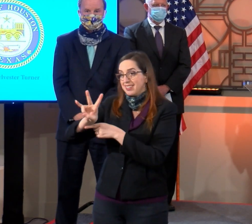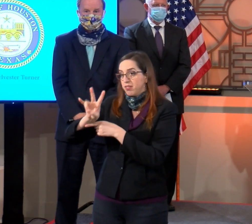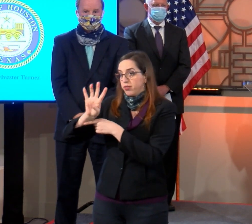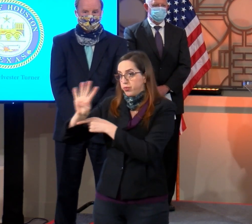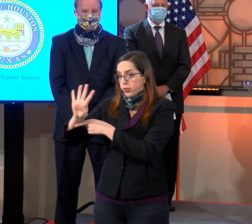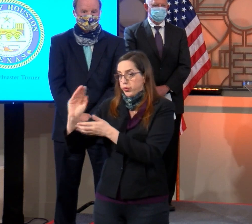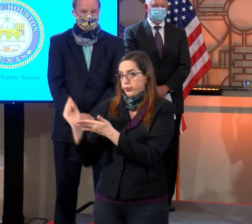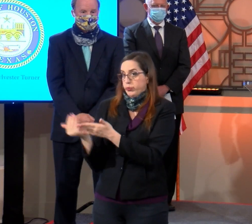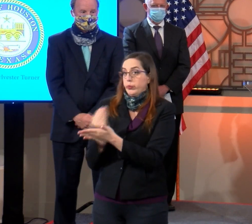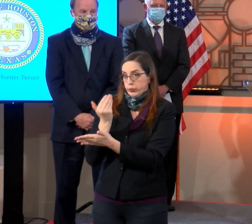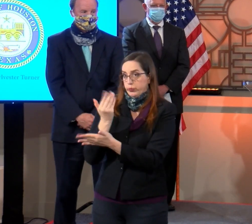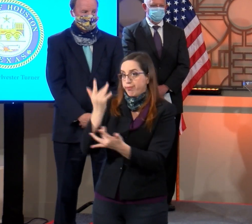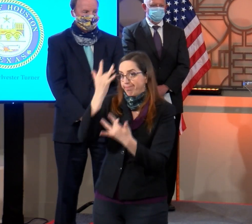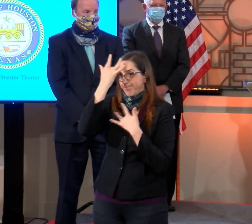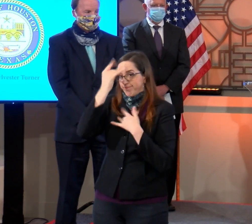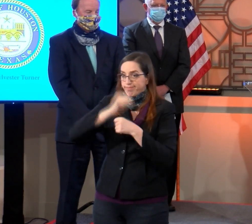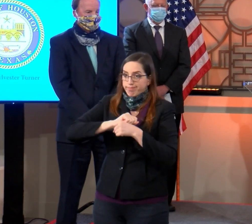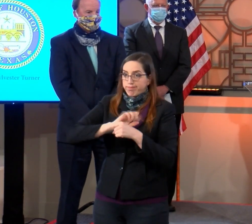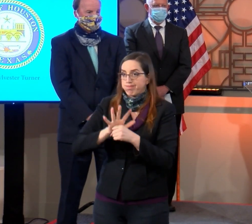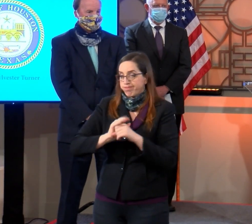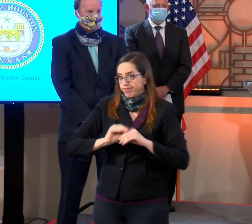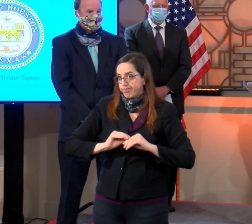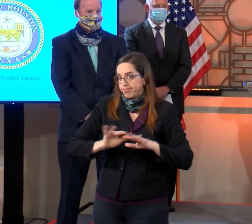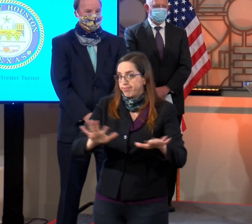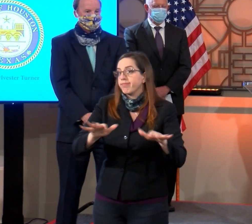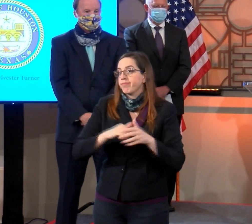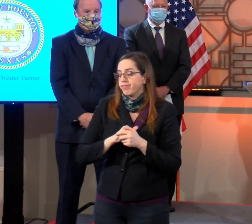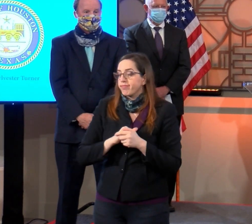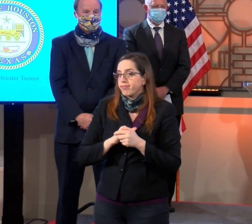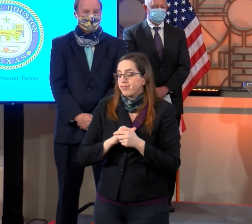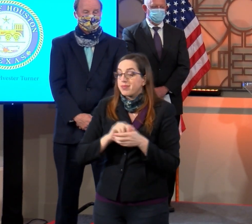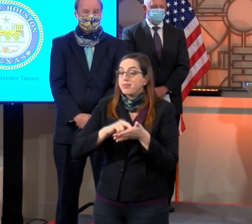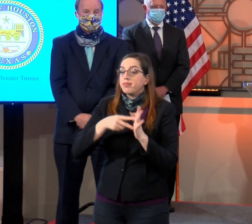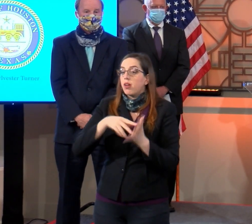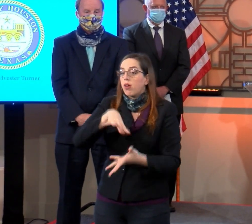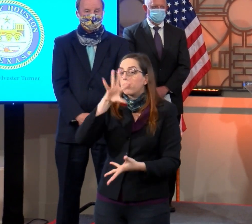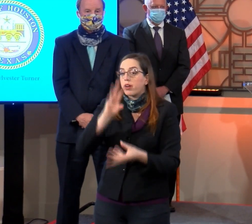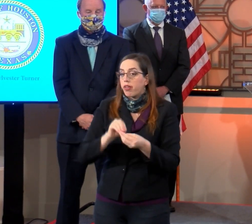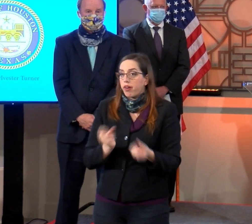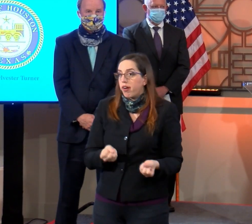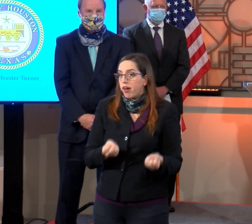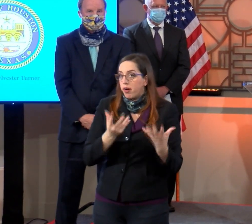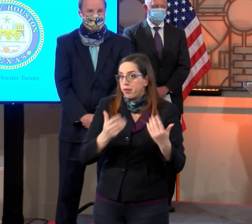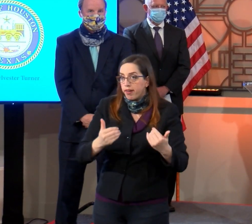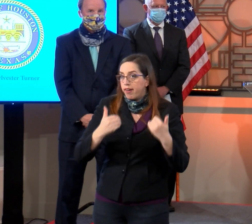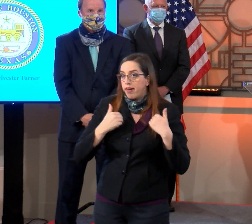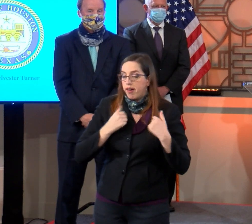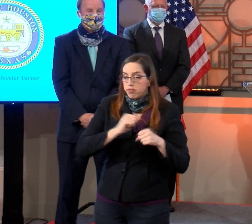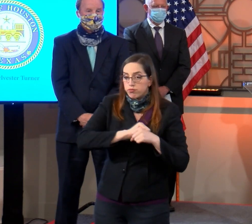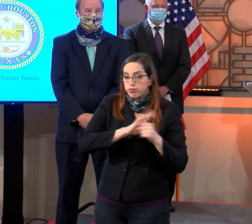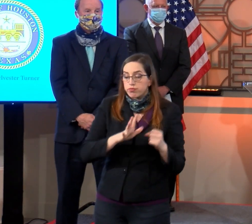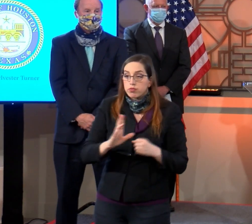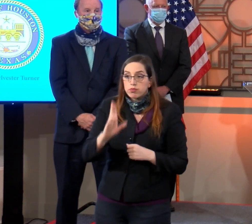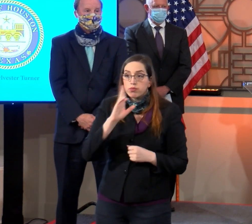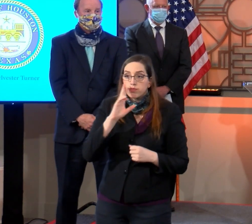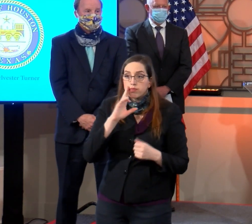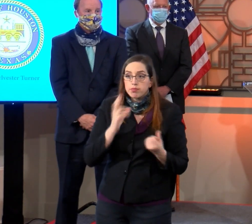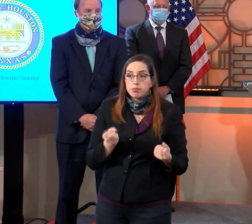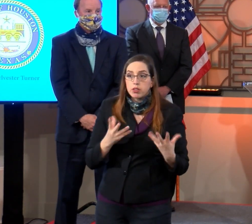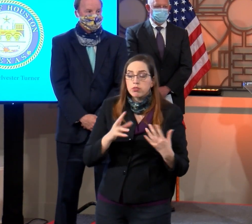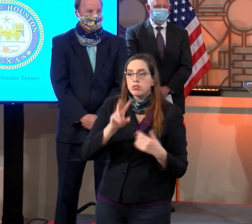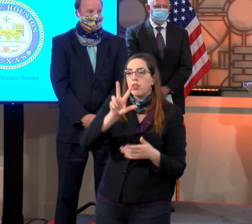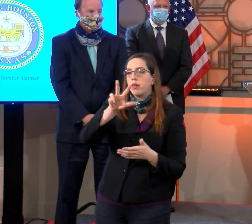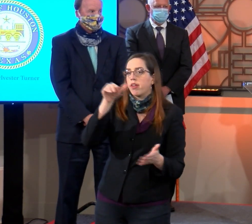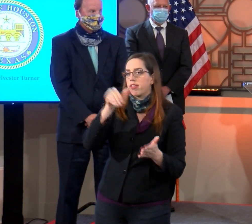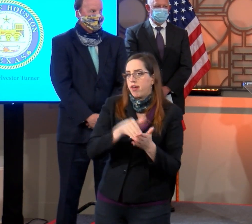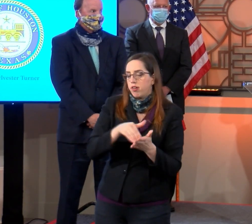74 new cases of COVID-19 and bringing the total case count in the city of Houston to